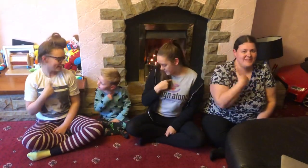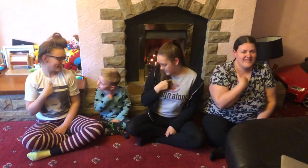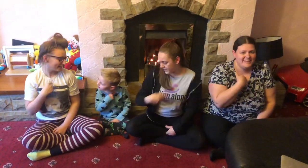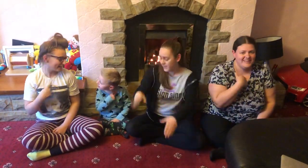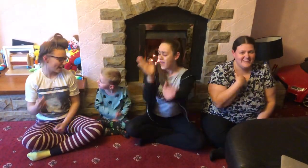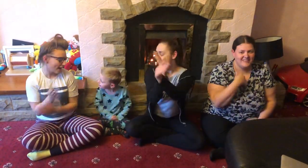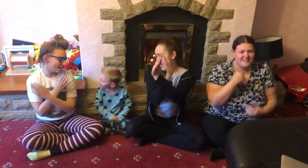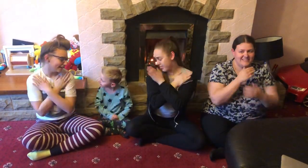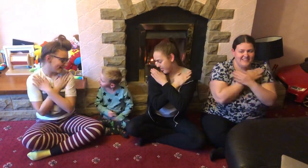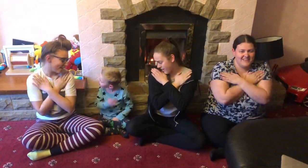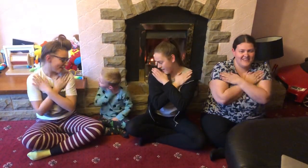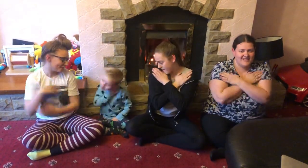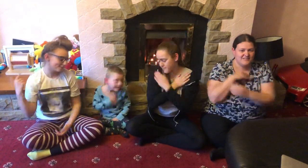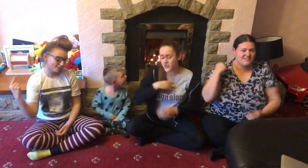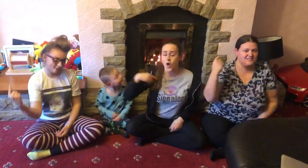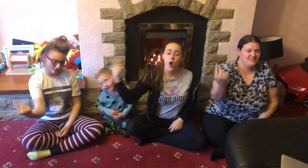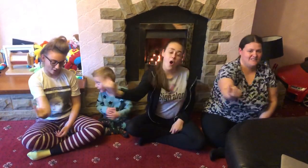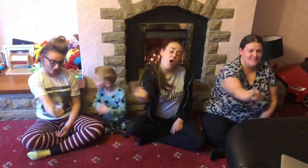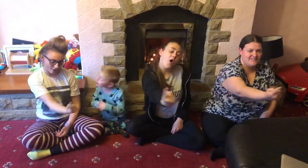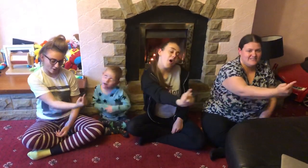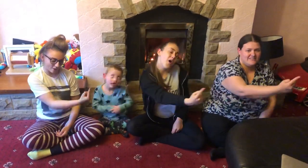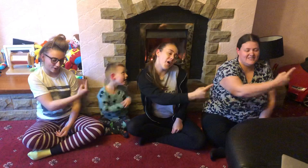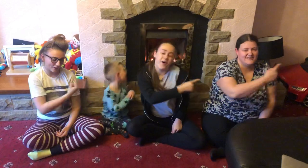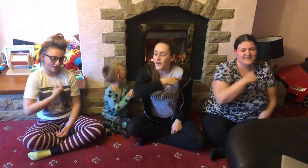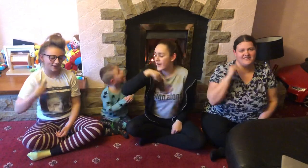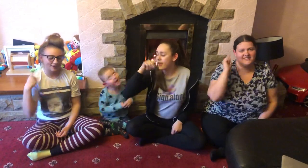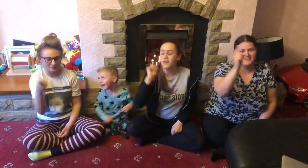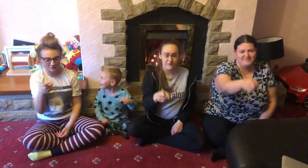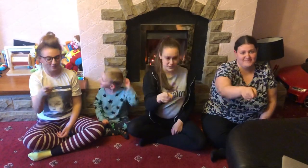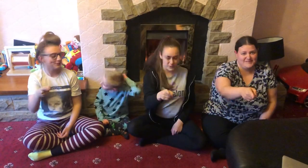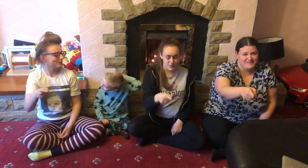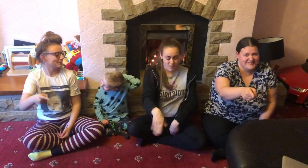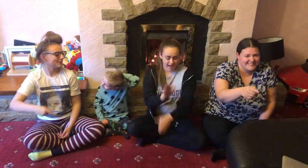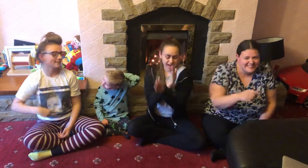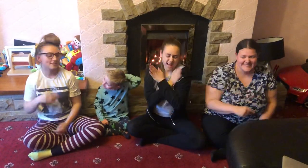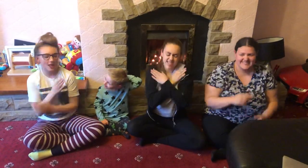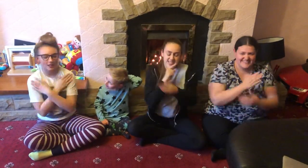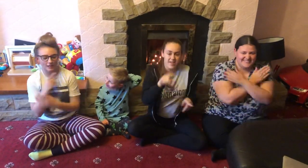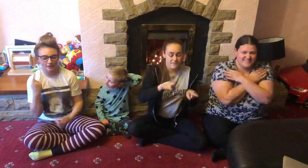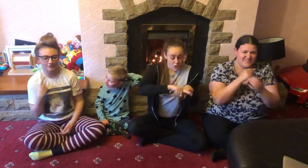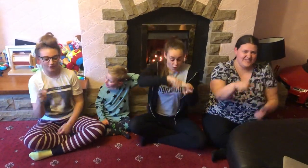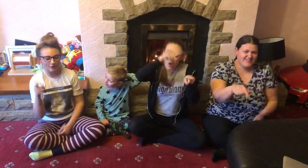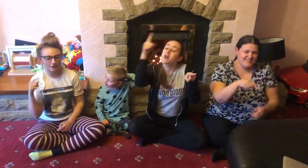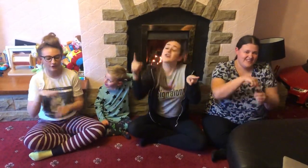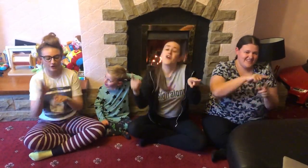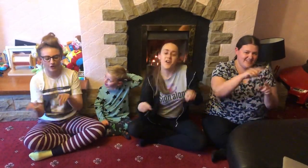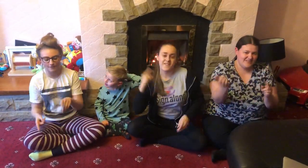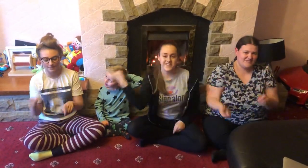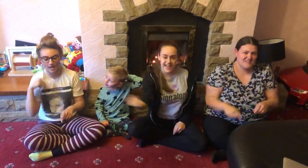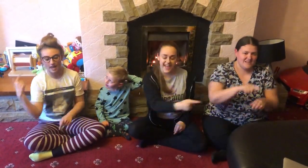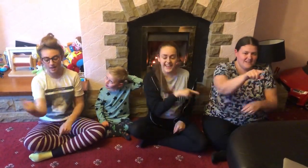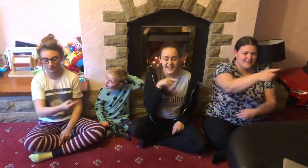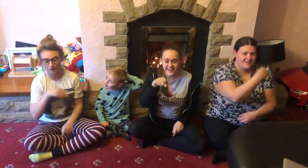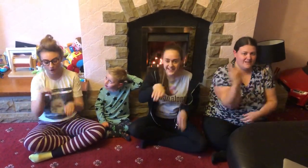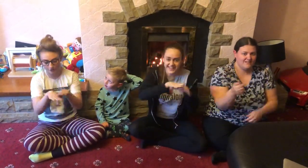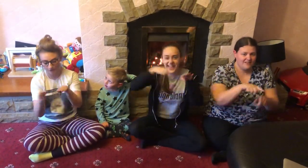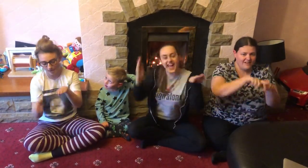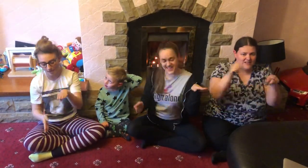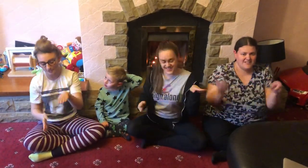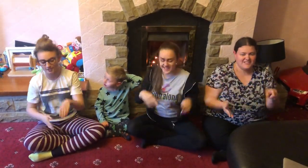me loves all of you. Love your curves and all your edges.